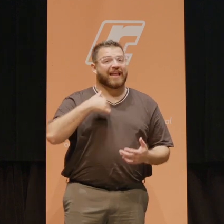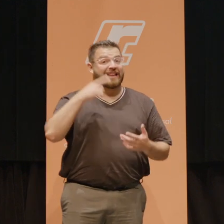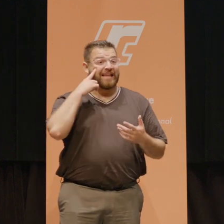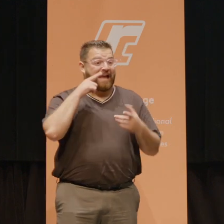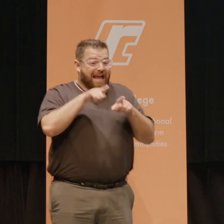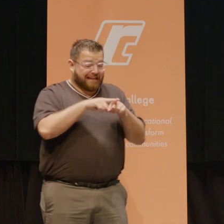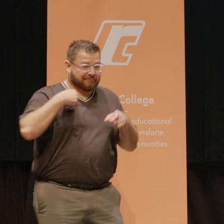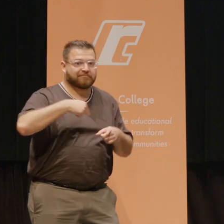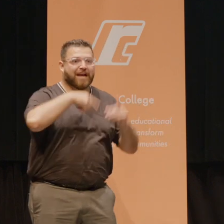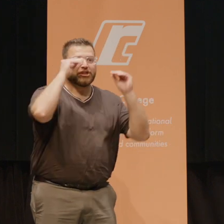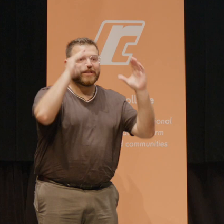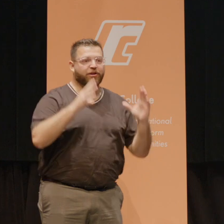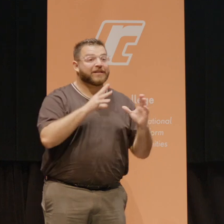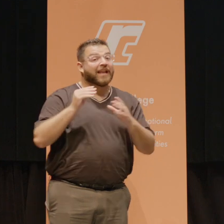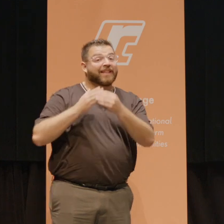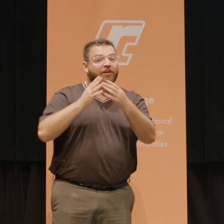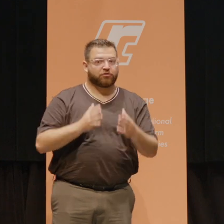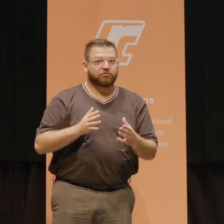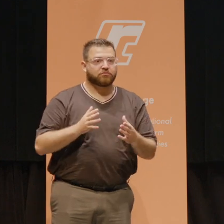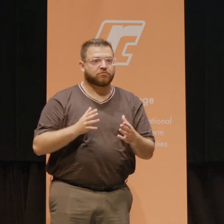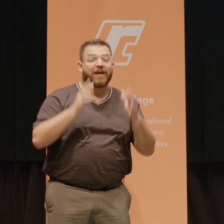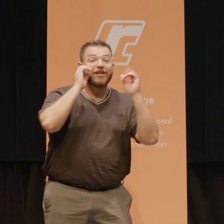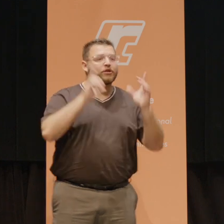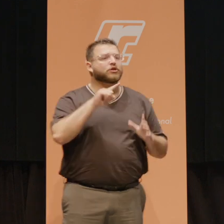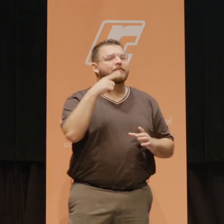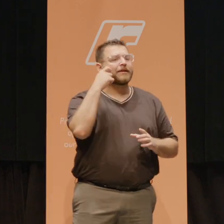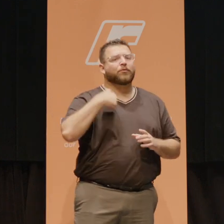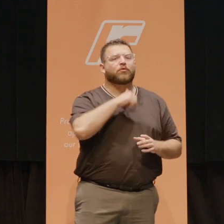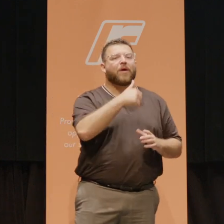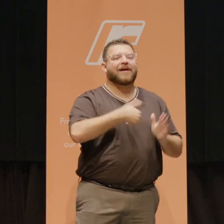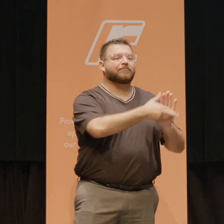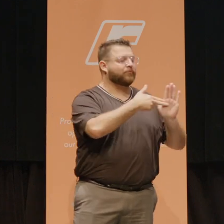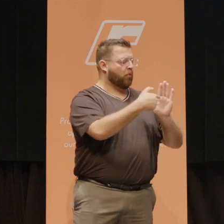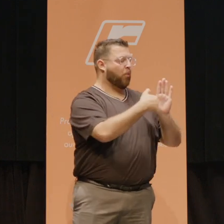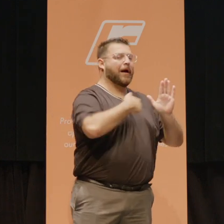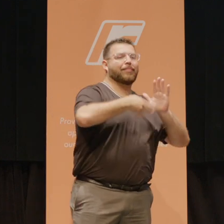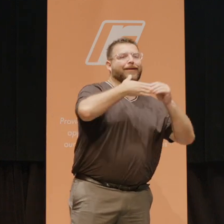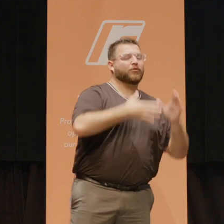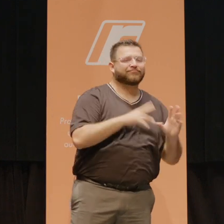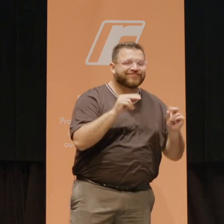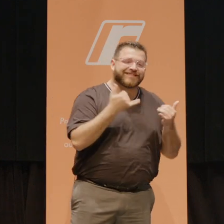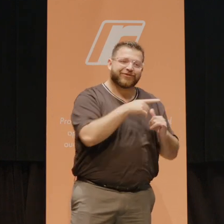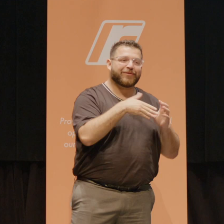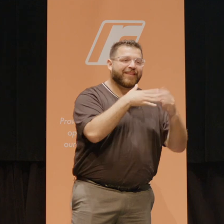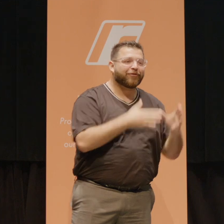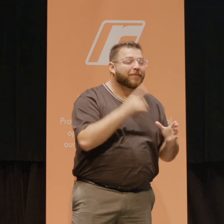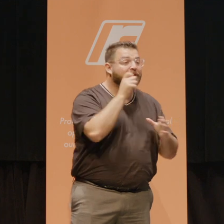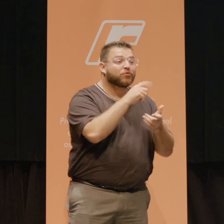and as leaders, right, and I think as educators, right, just because we don't have the title of a leader, you're a leader every day because you're helping other people, find a